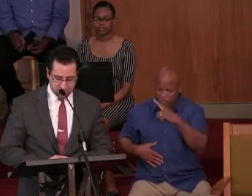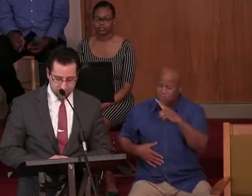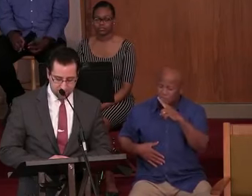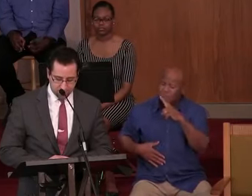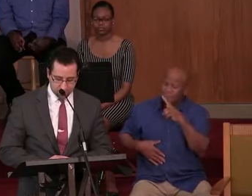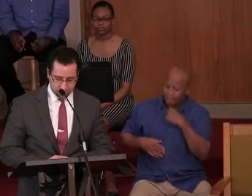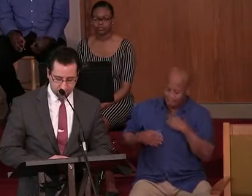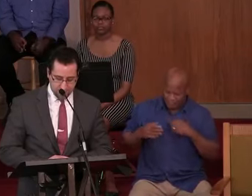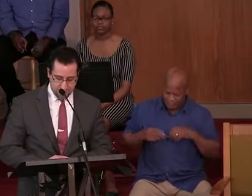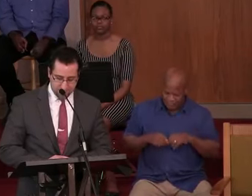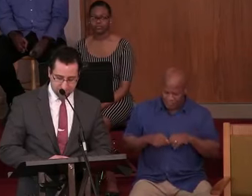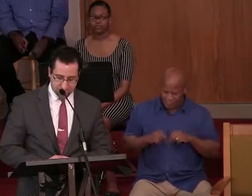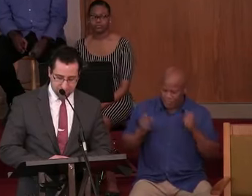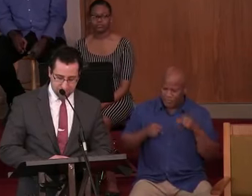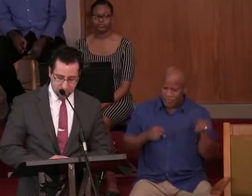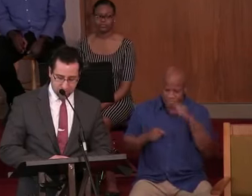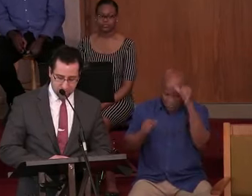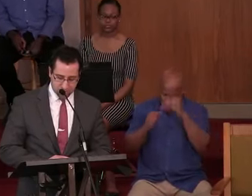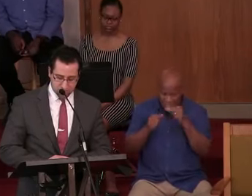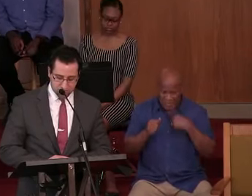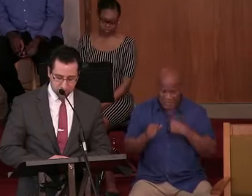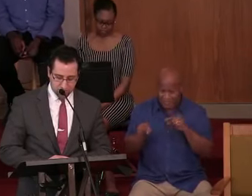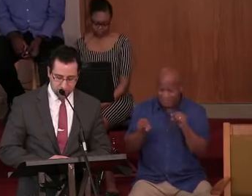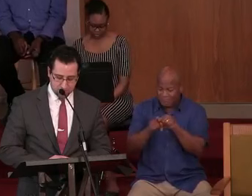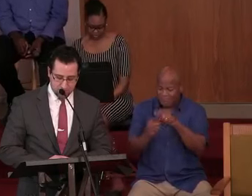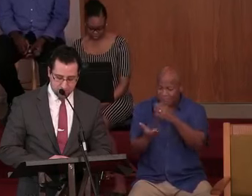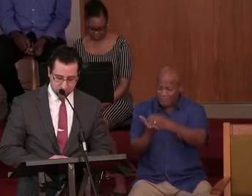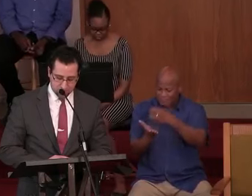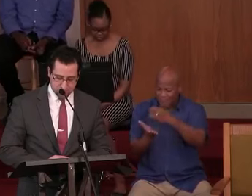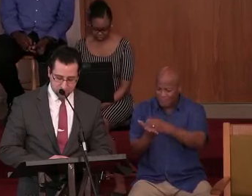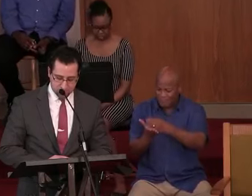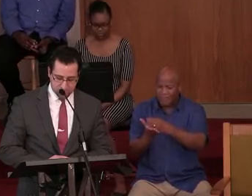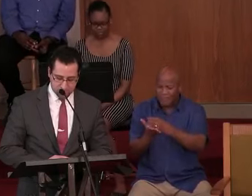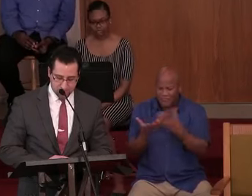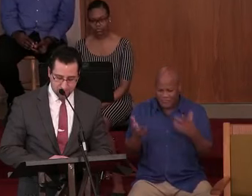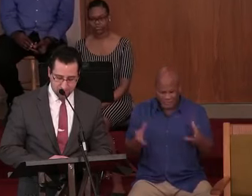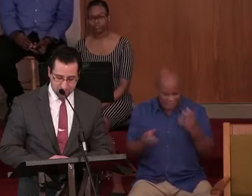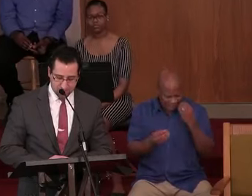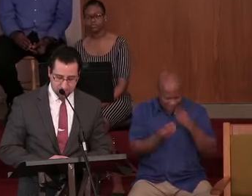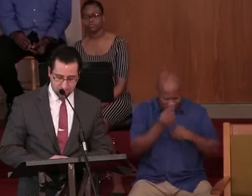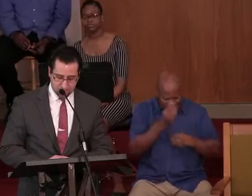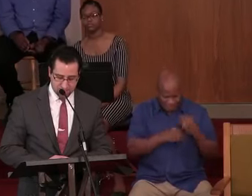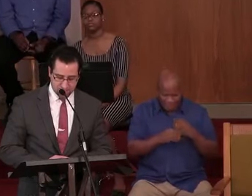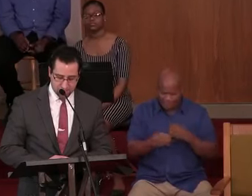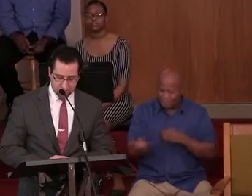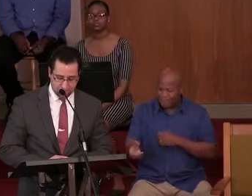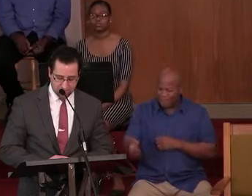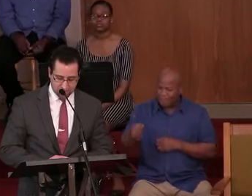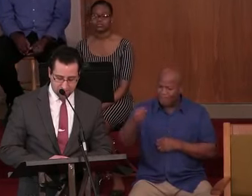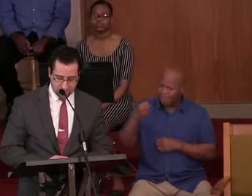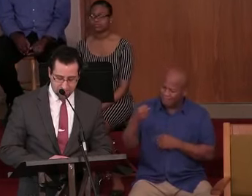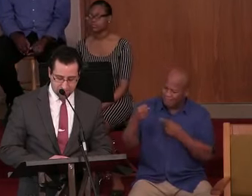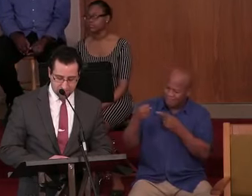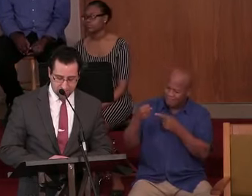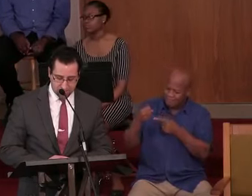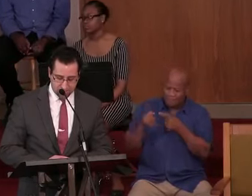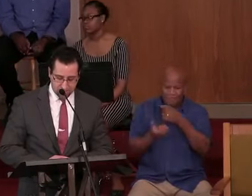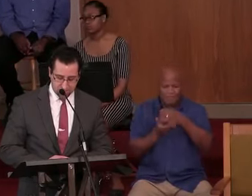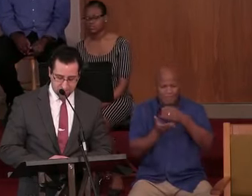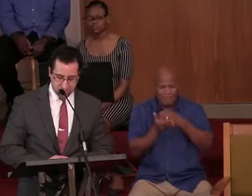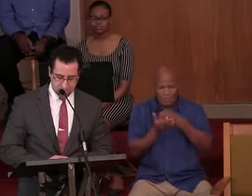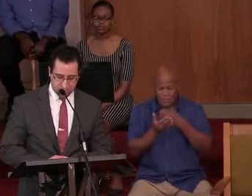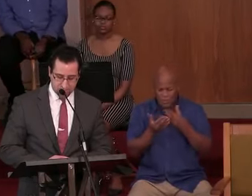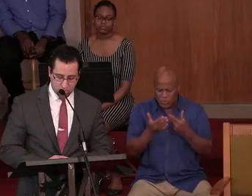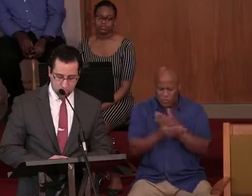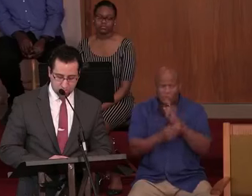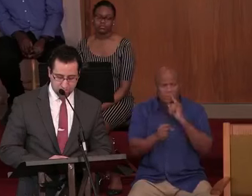remembrance of me. In the same manner, he also took the cup after supper, saying, this cup is the new covenant in my blood.